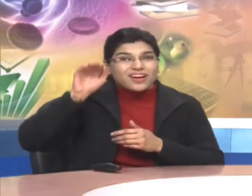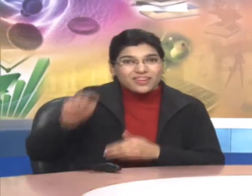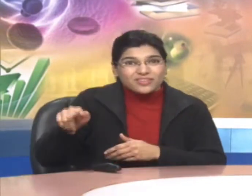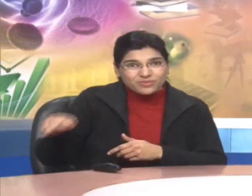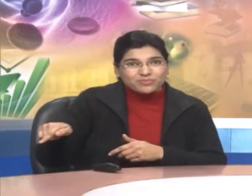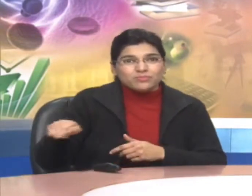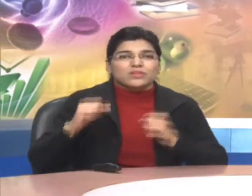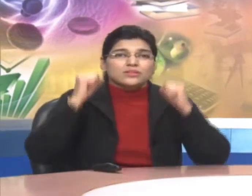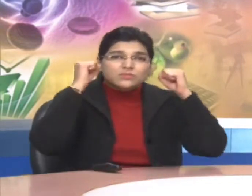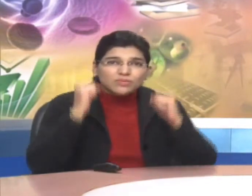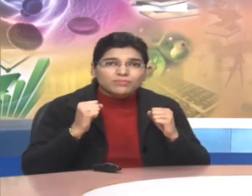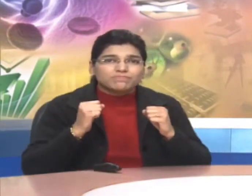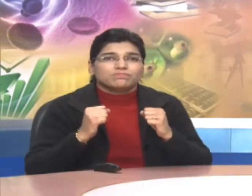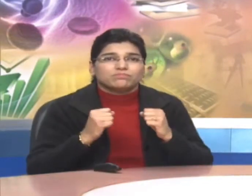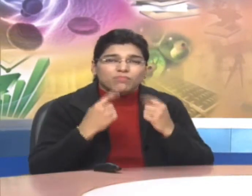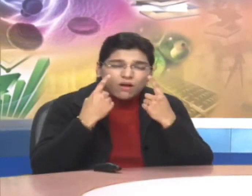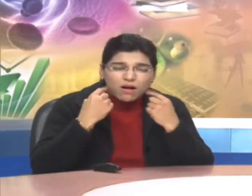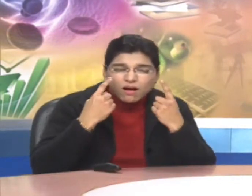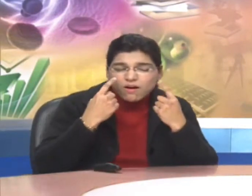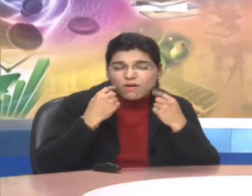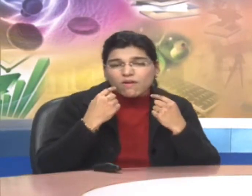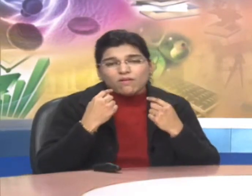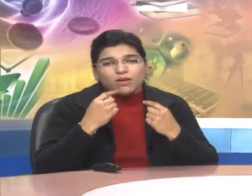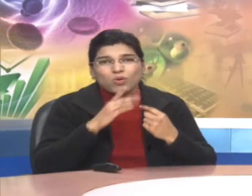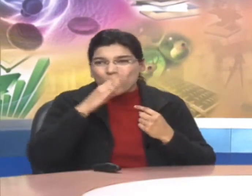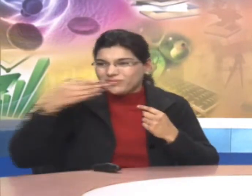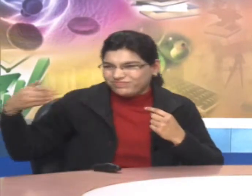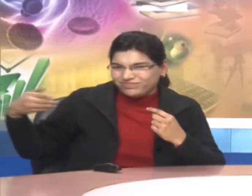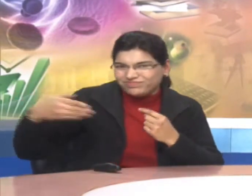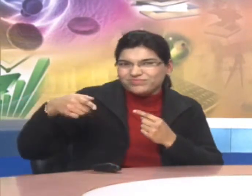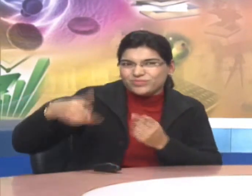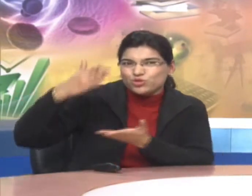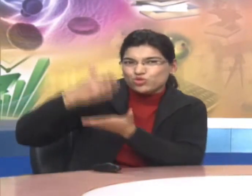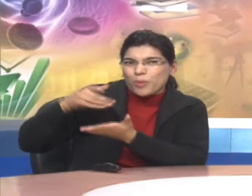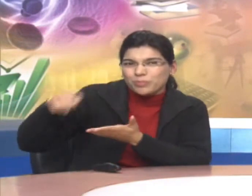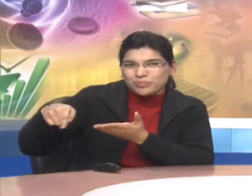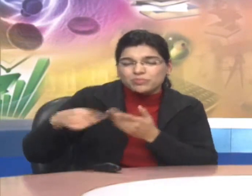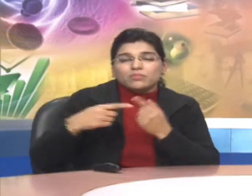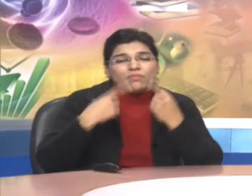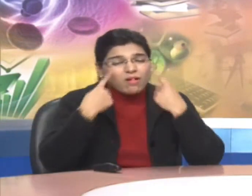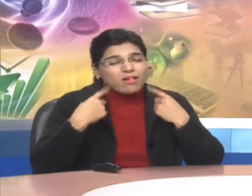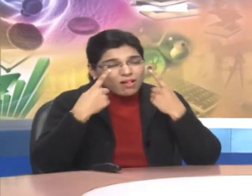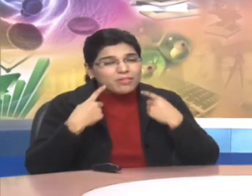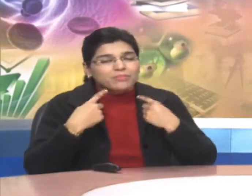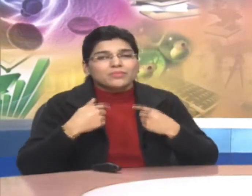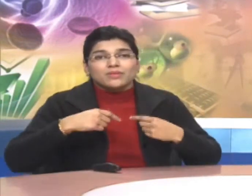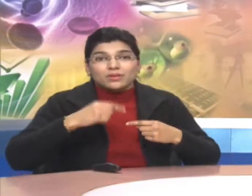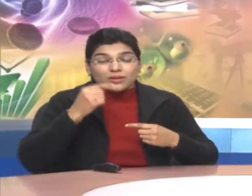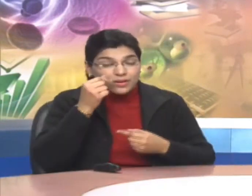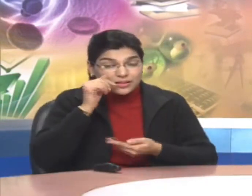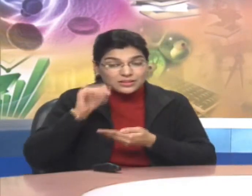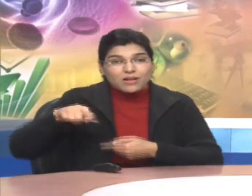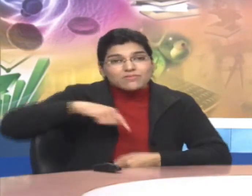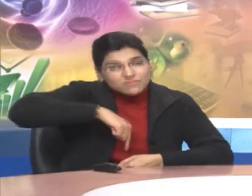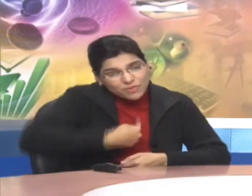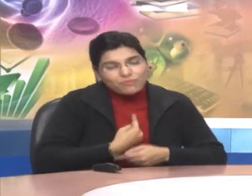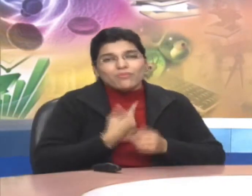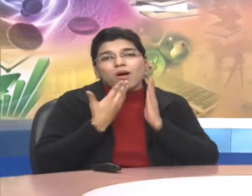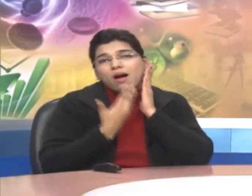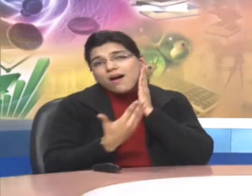He sat down in the darkness, wait for the train, sang softly to himself. There was nothing to